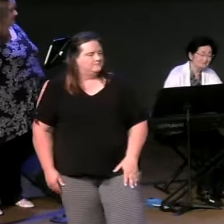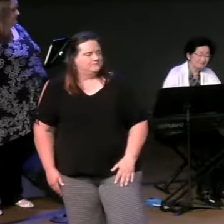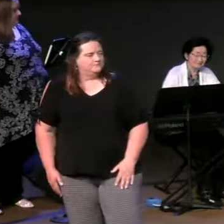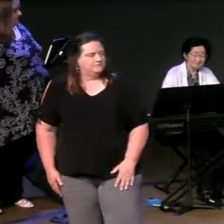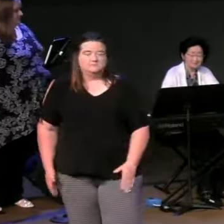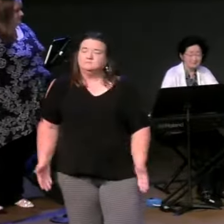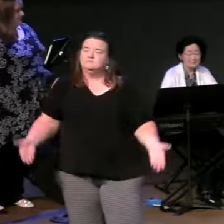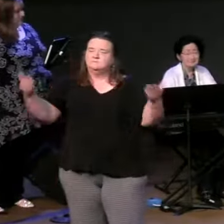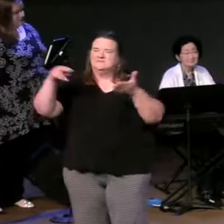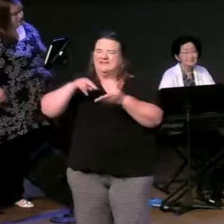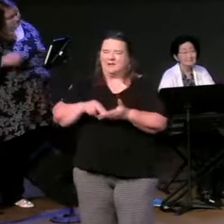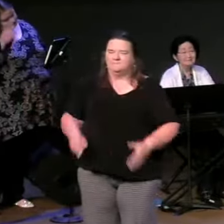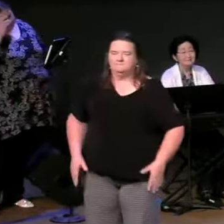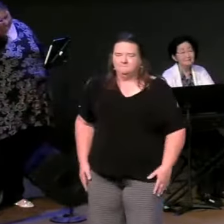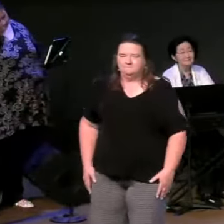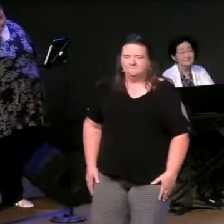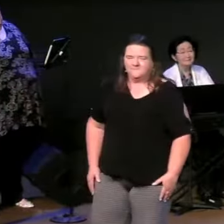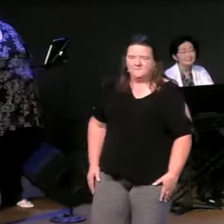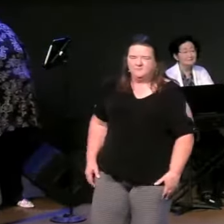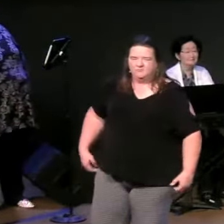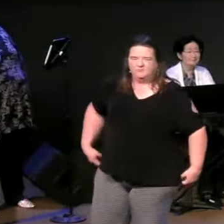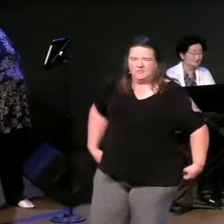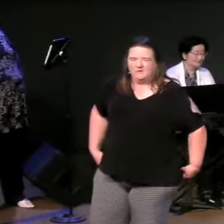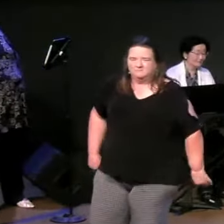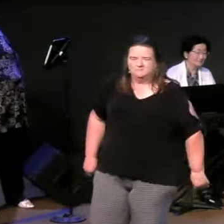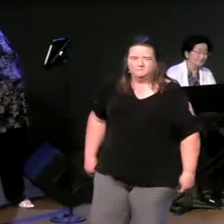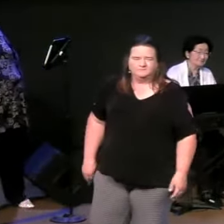Would you stand, church?